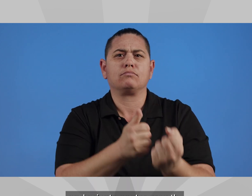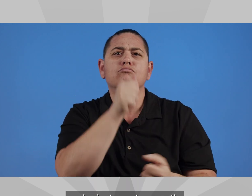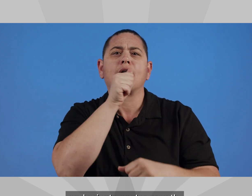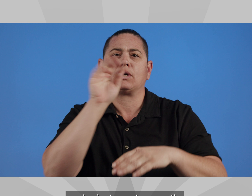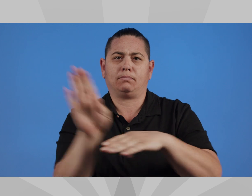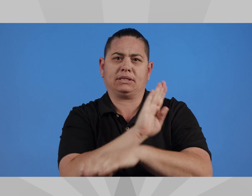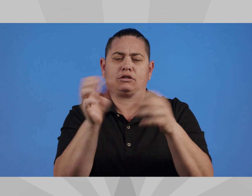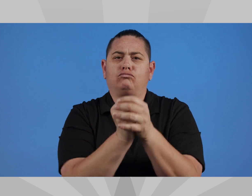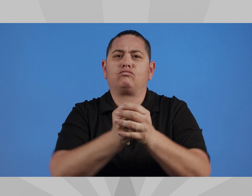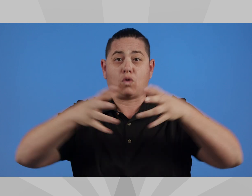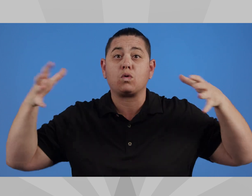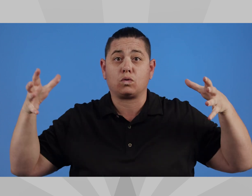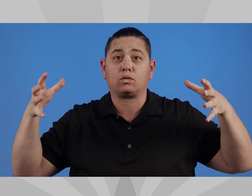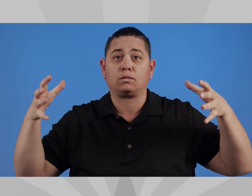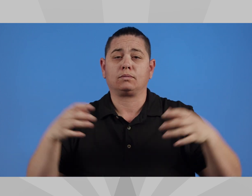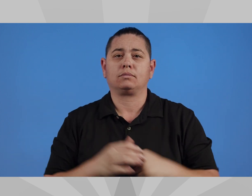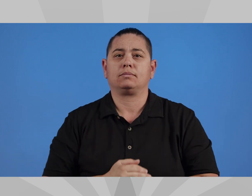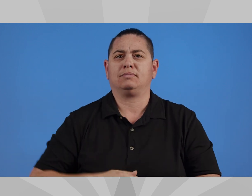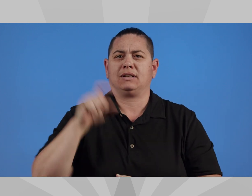sector growth.